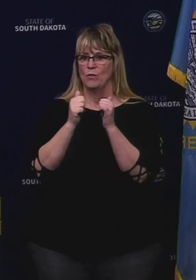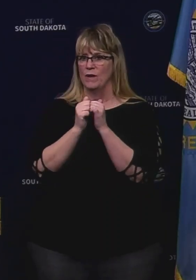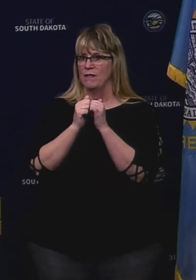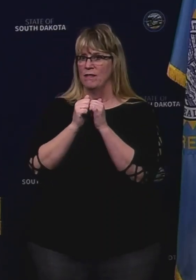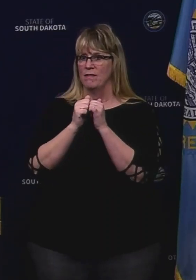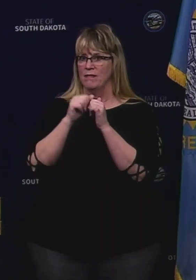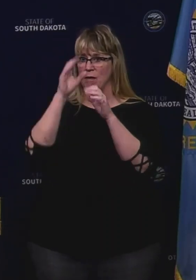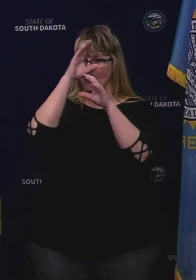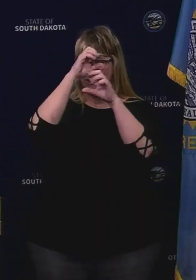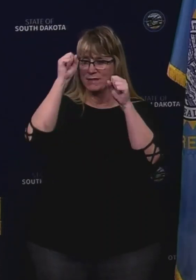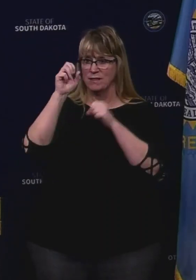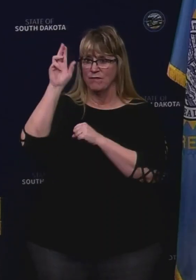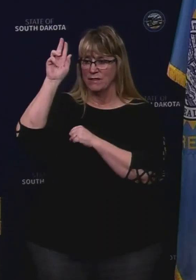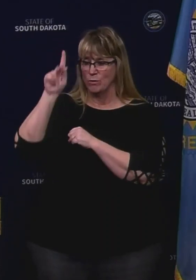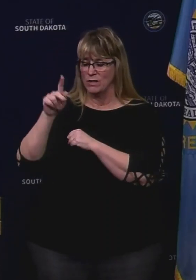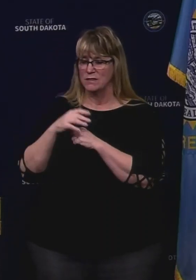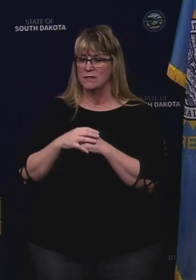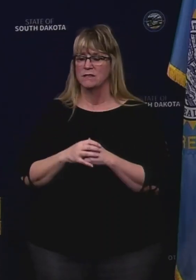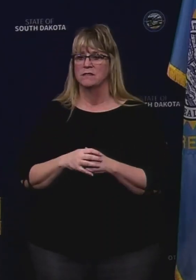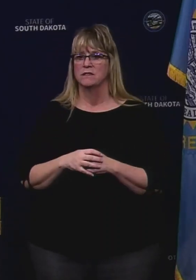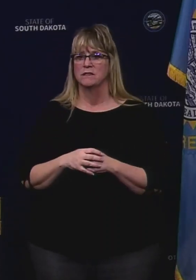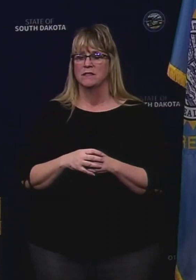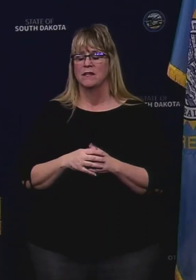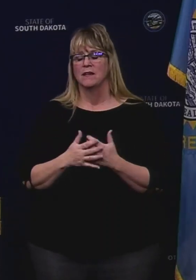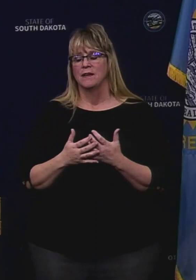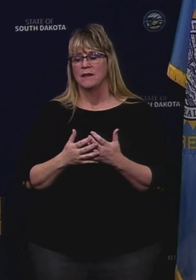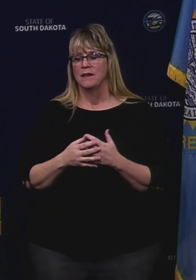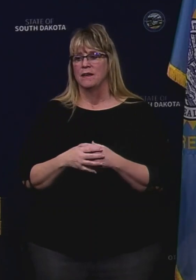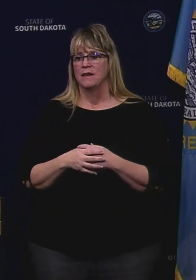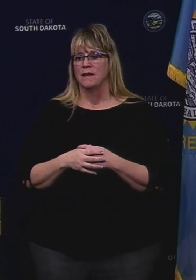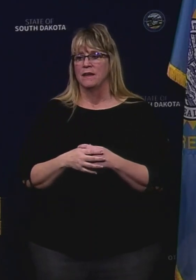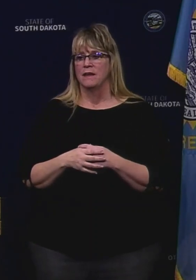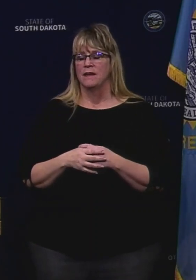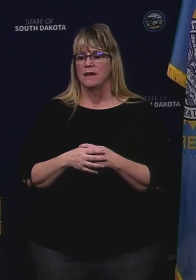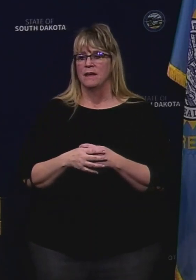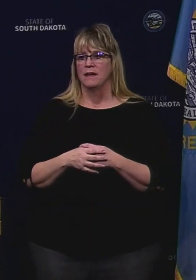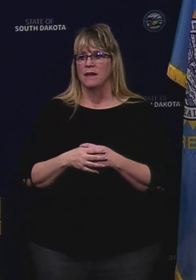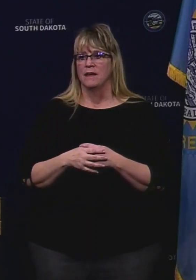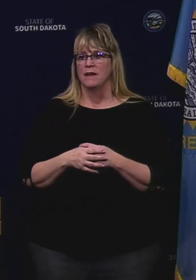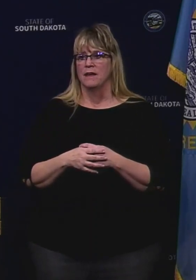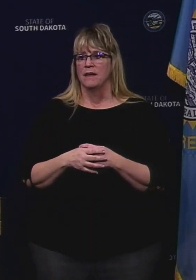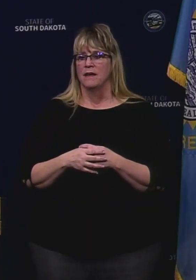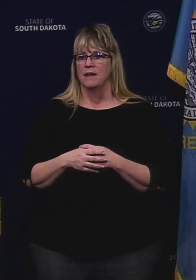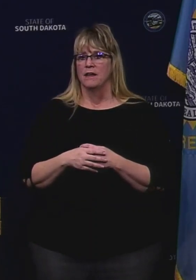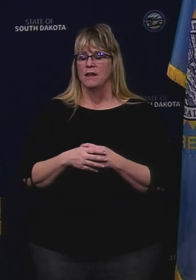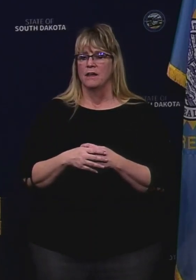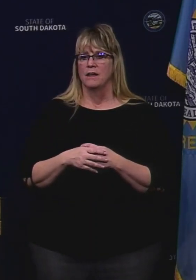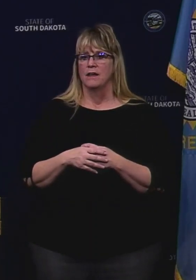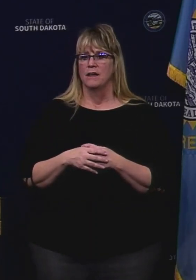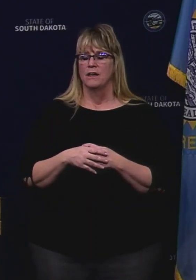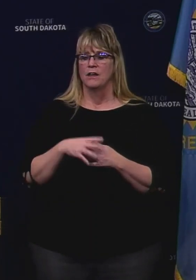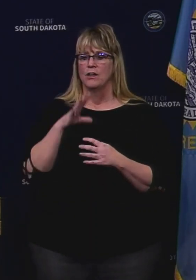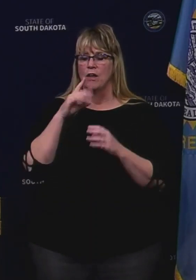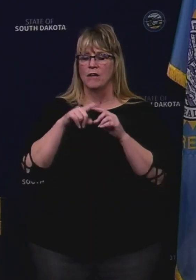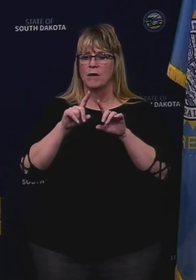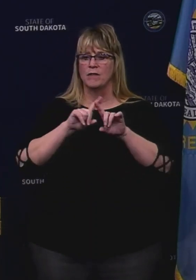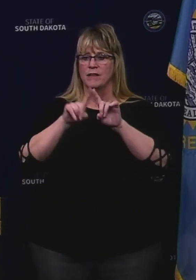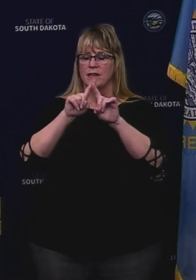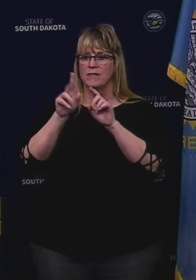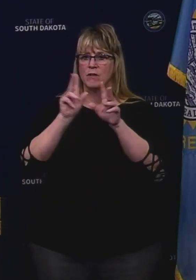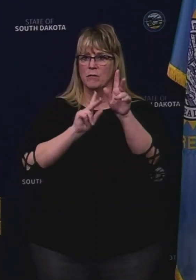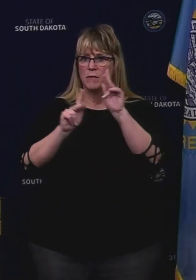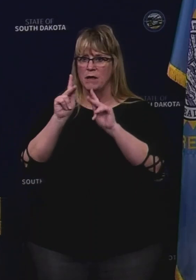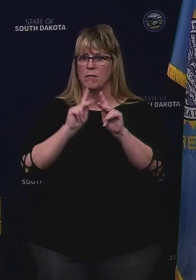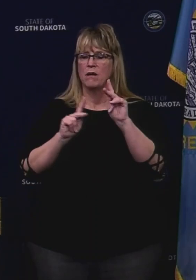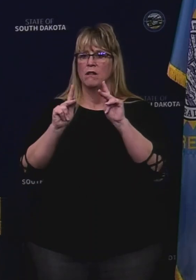you, and with all, you know, you look at all the different manufacturers and people that make supplies, everybody's saying